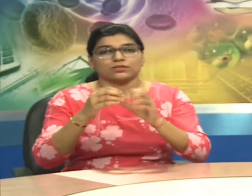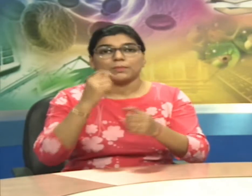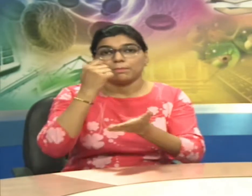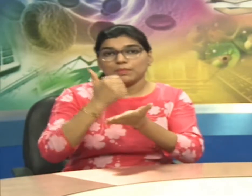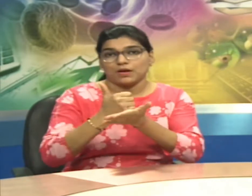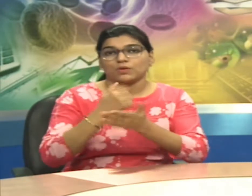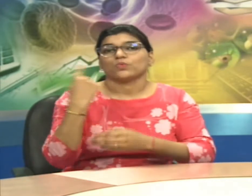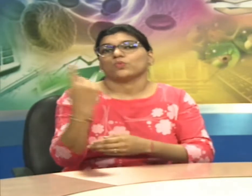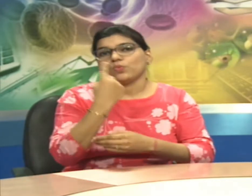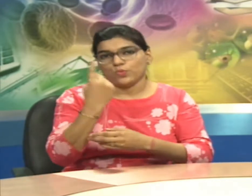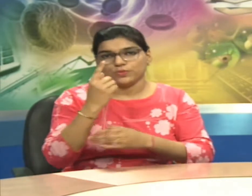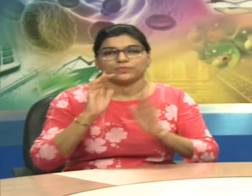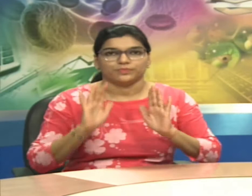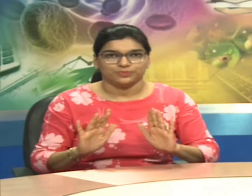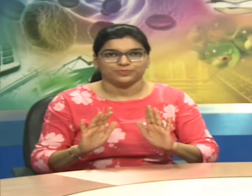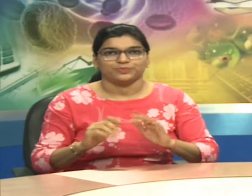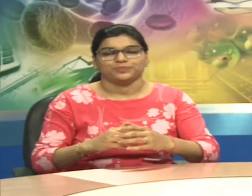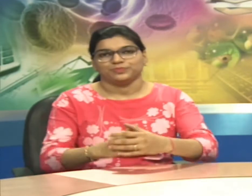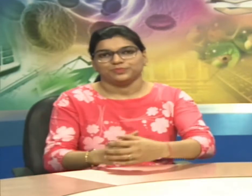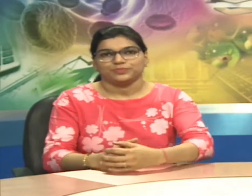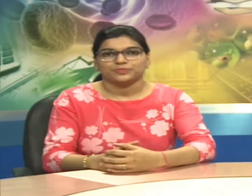Difficult words related to bank services.